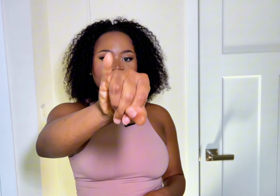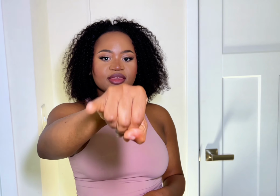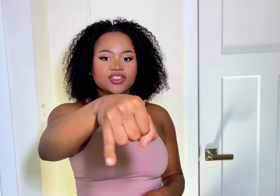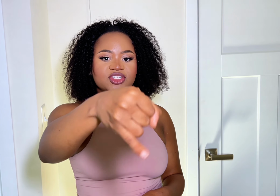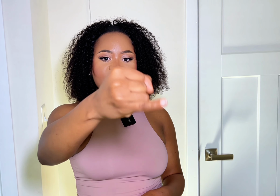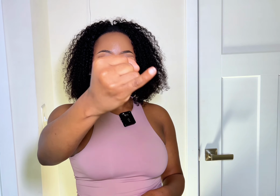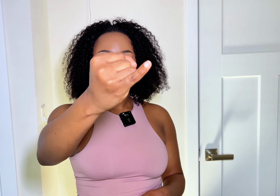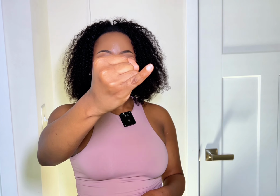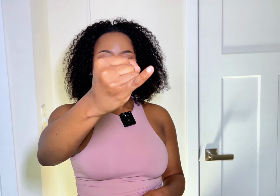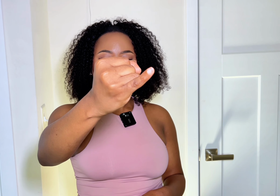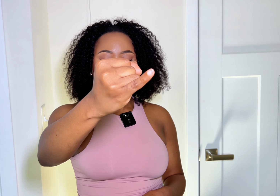J,